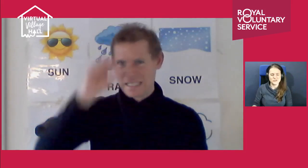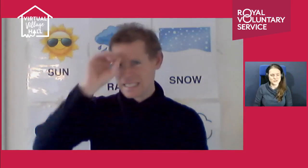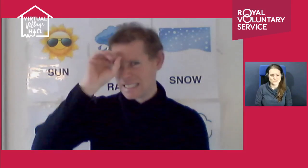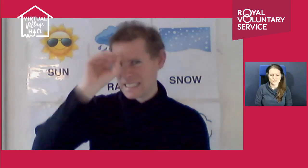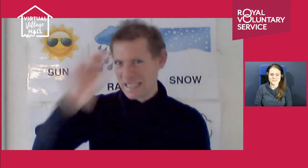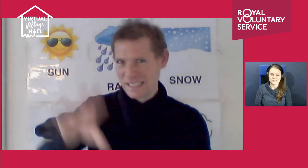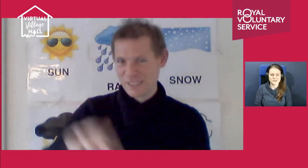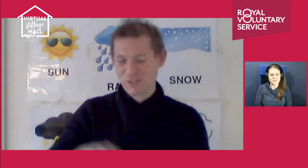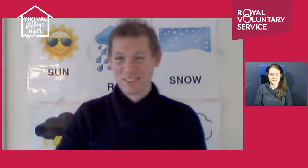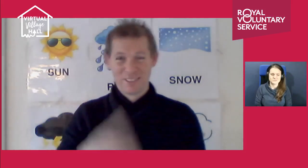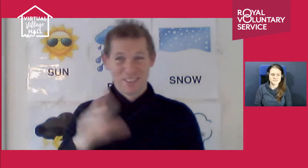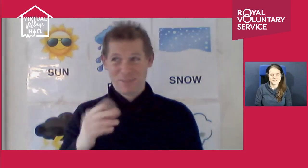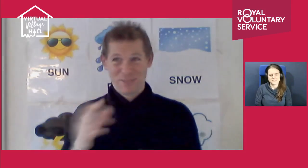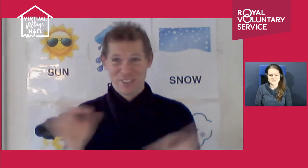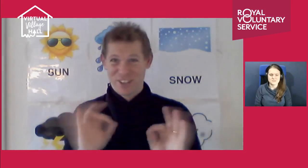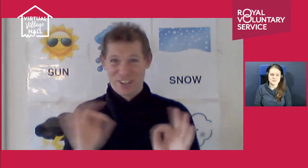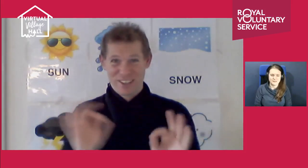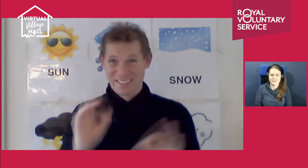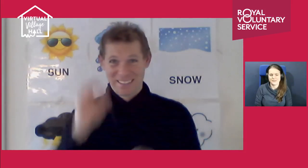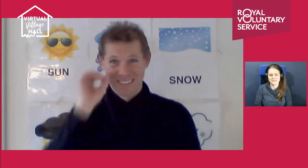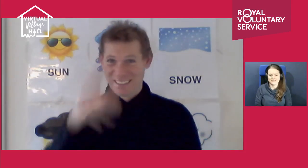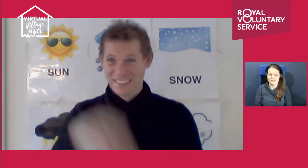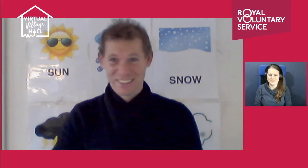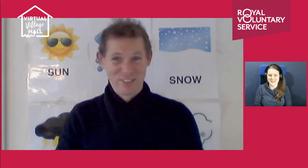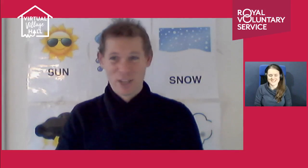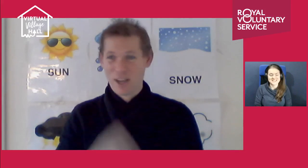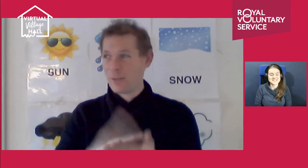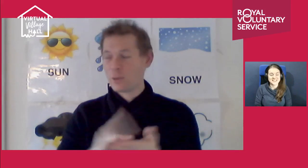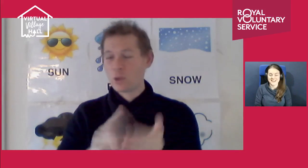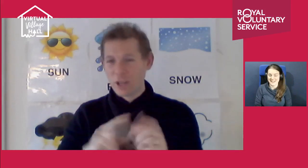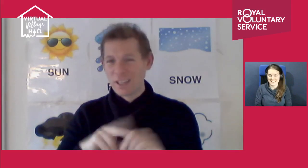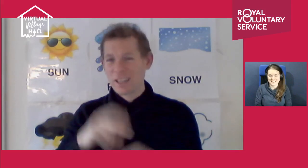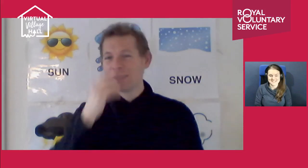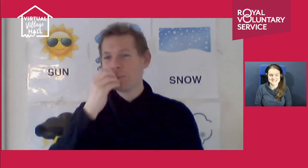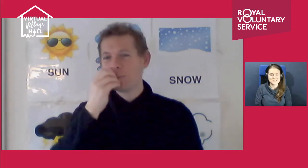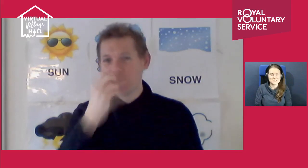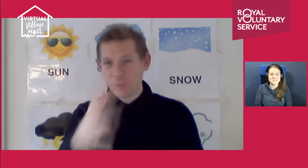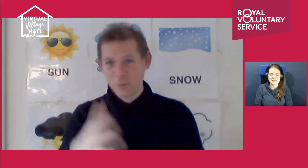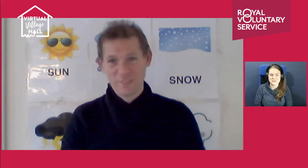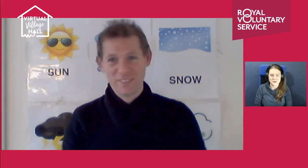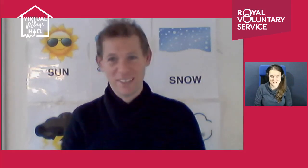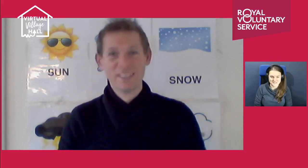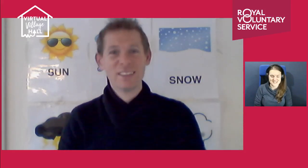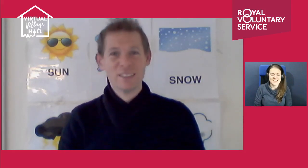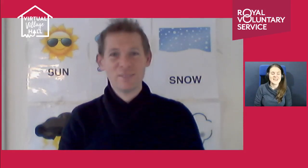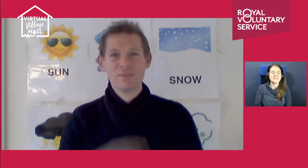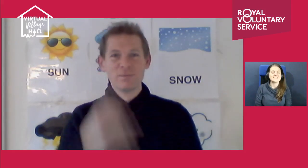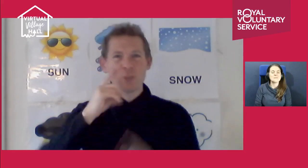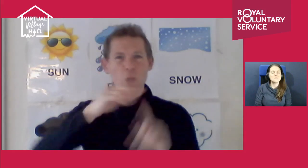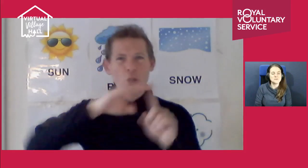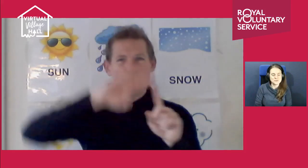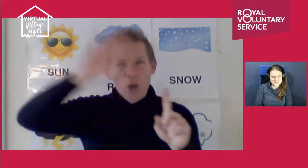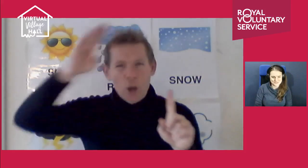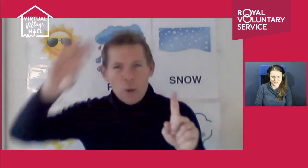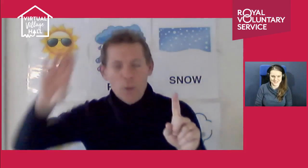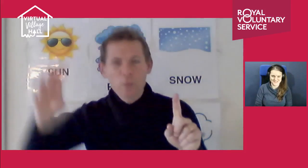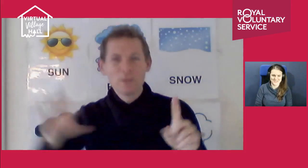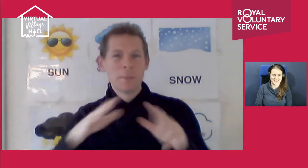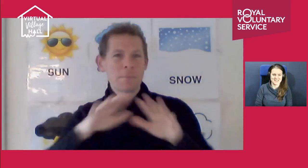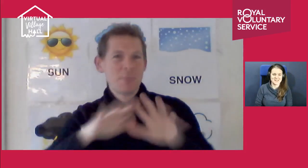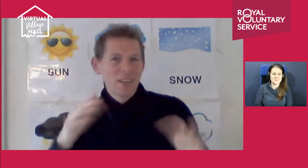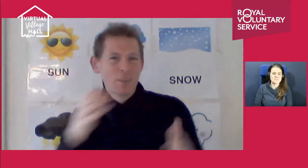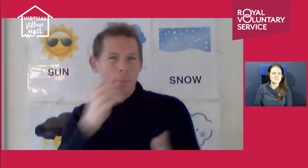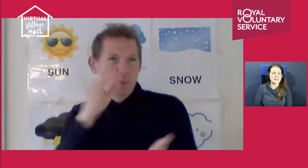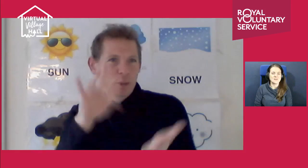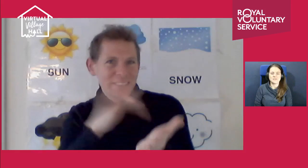the news where they talk about the dangers of Belfast and all of that. It's nothing like that. Don't you believe a word of it. It is a beautiful